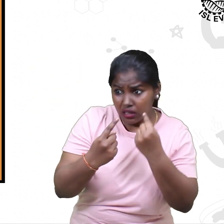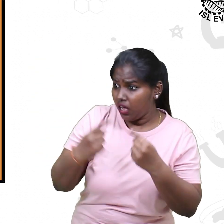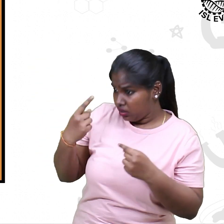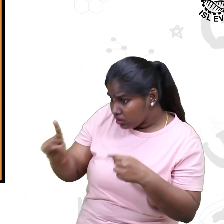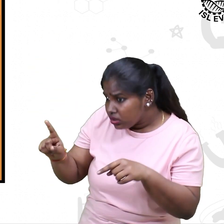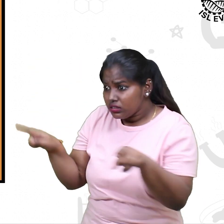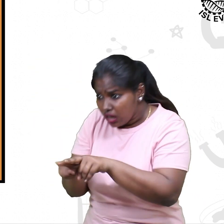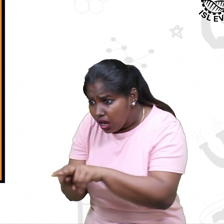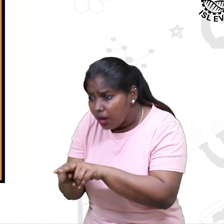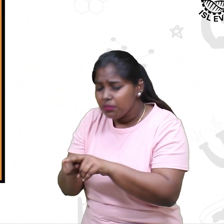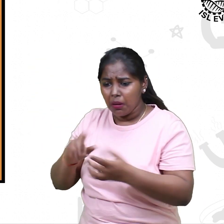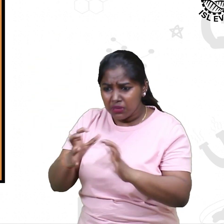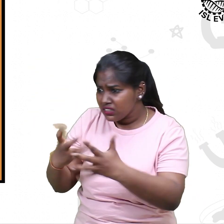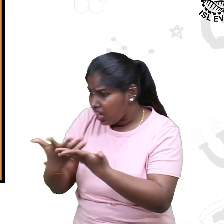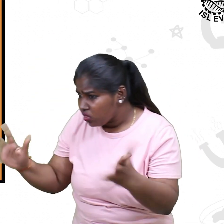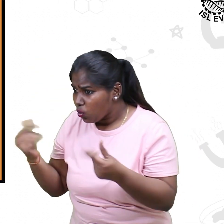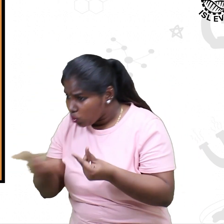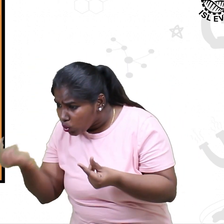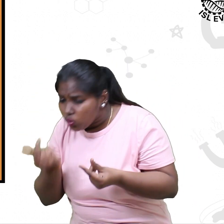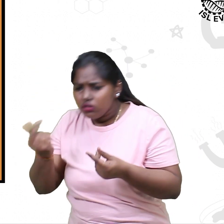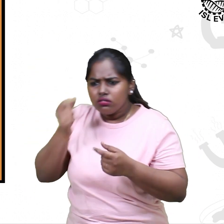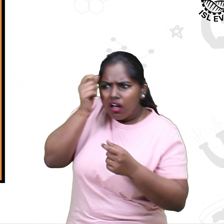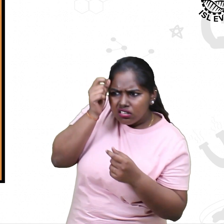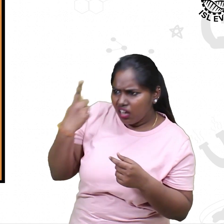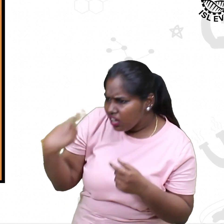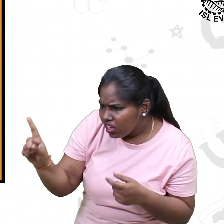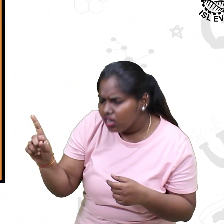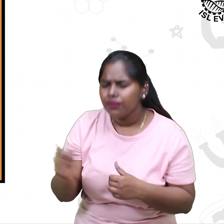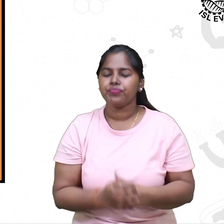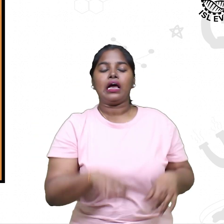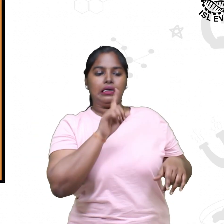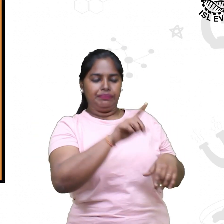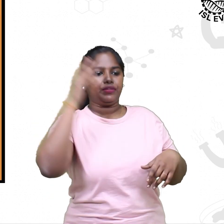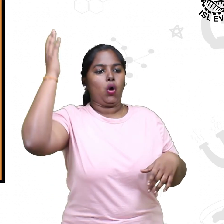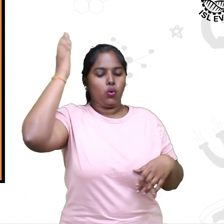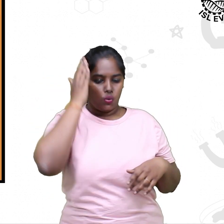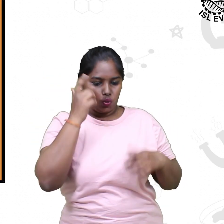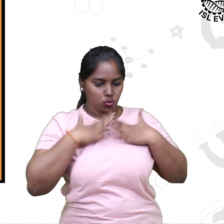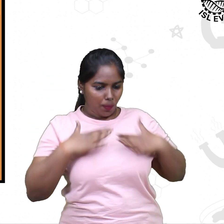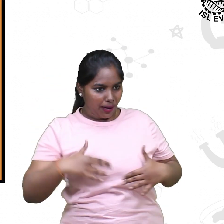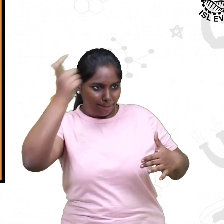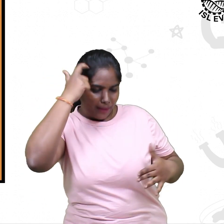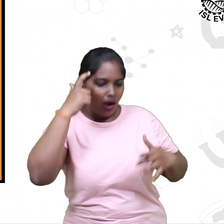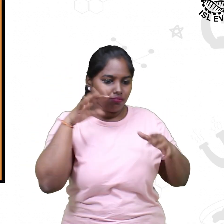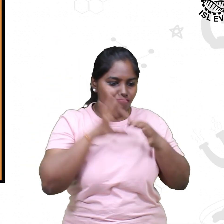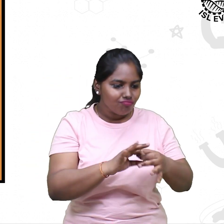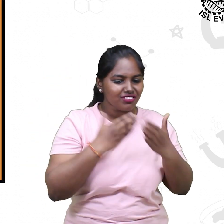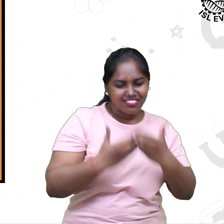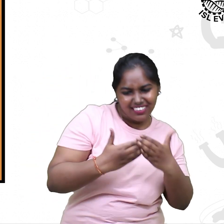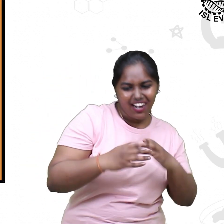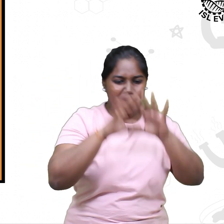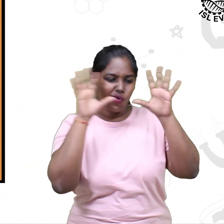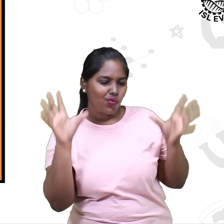must be certain machines that help you understand these things. So in humans, you could study it in multiple ways. One is to